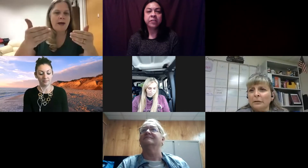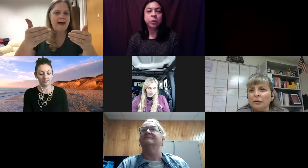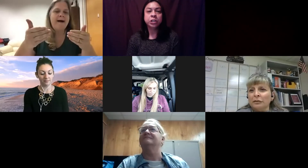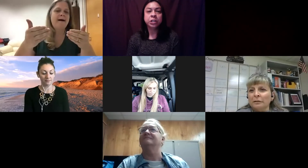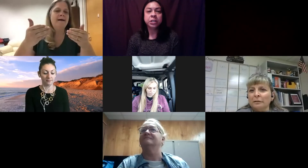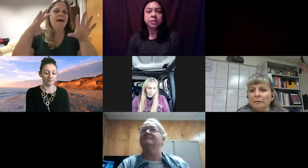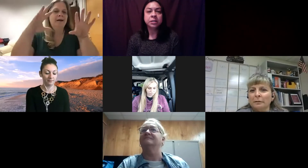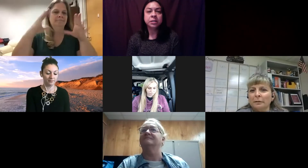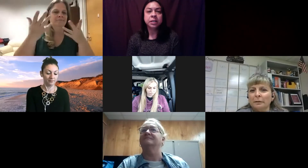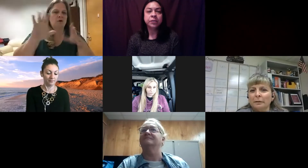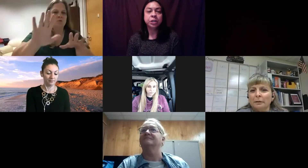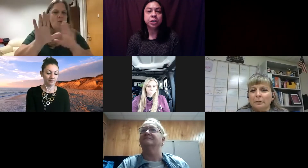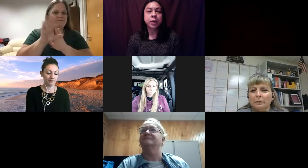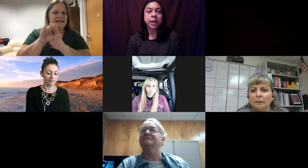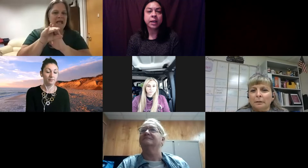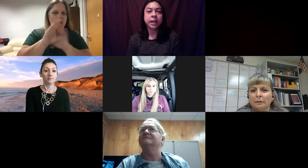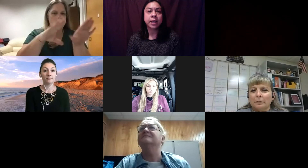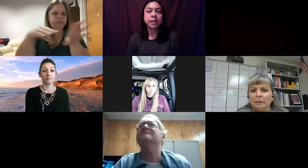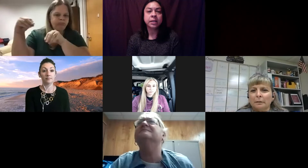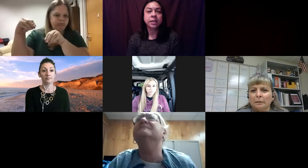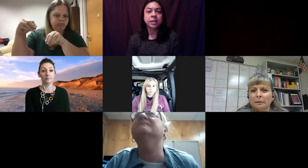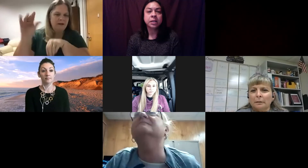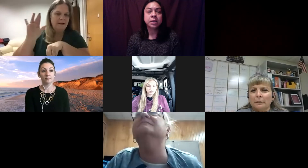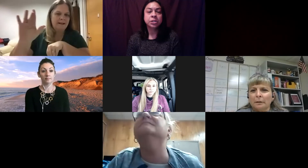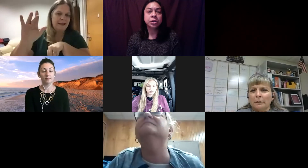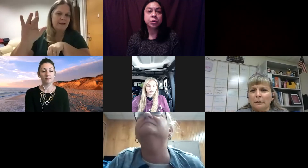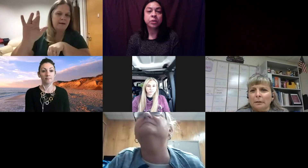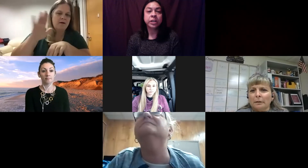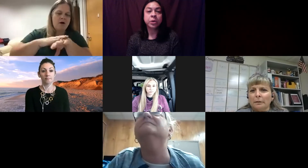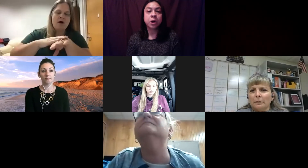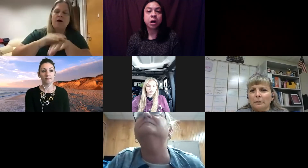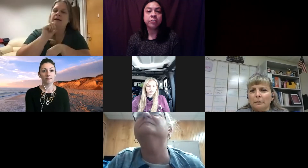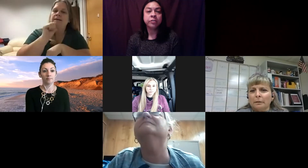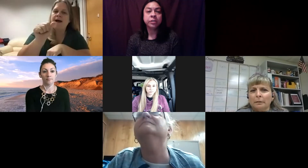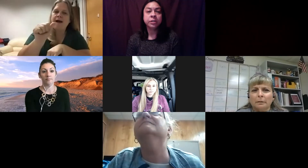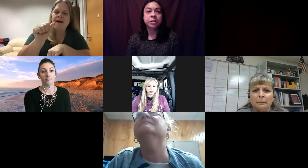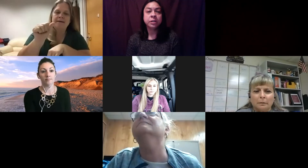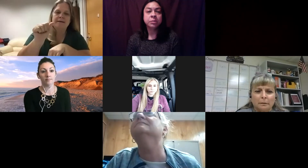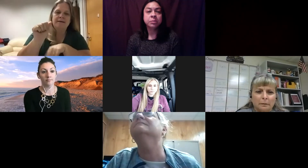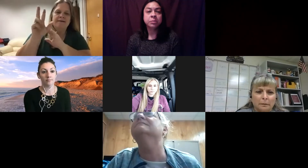If everyone could, if you could go ahead and turn your video off